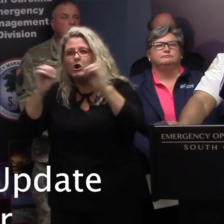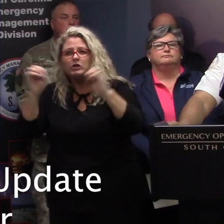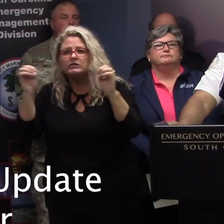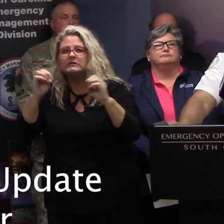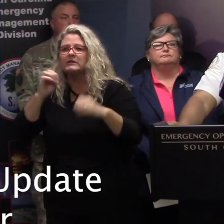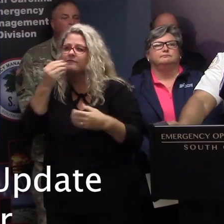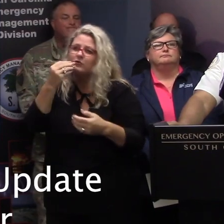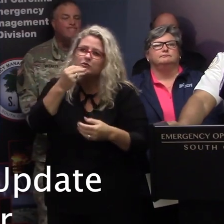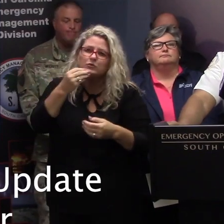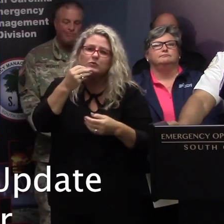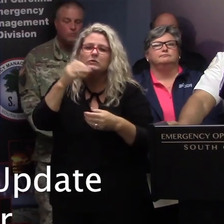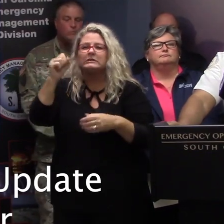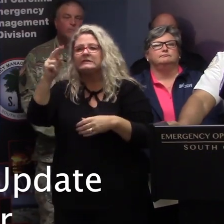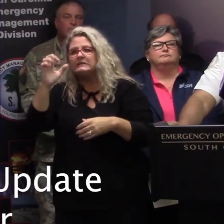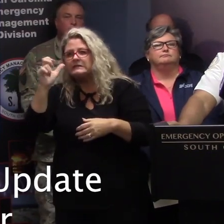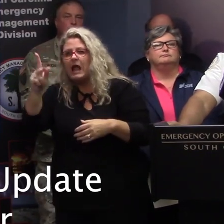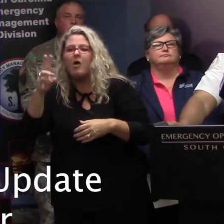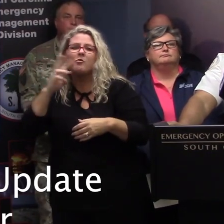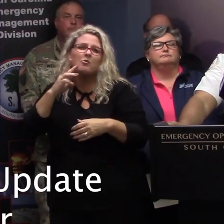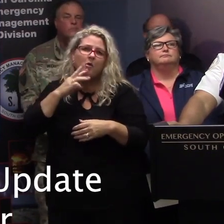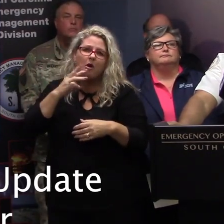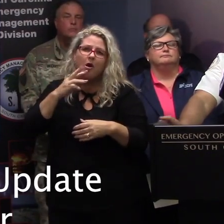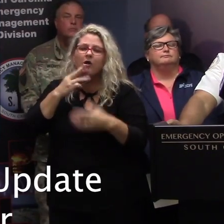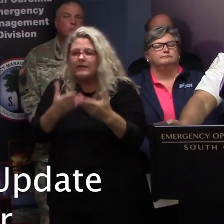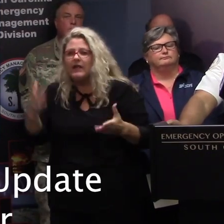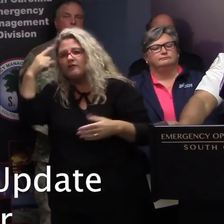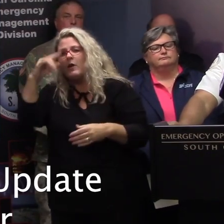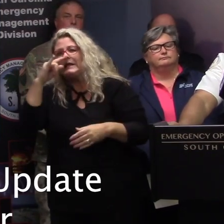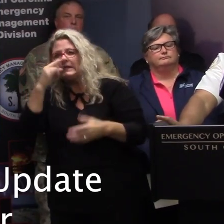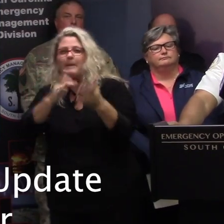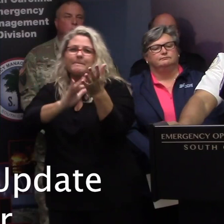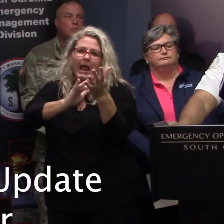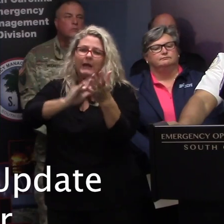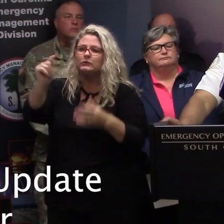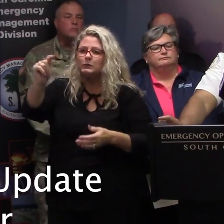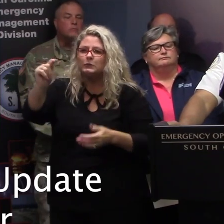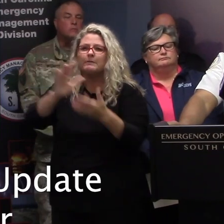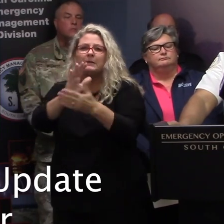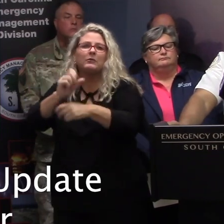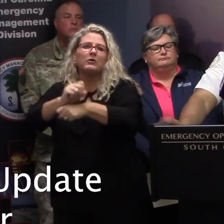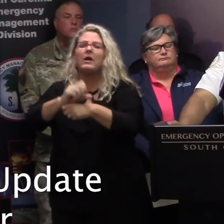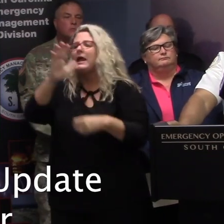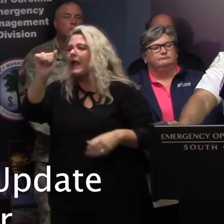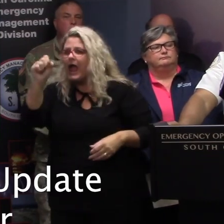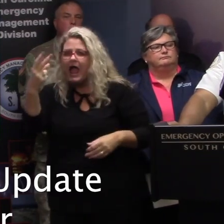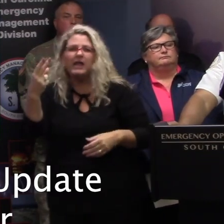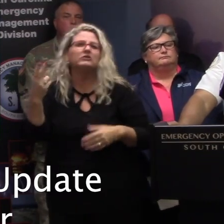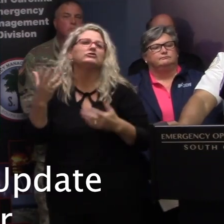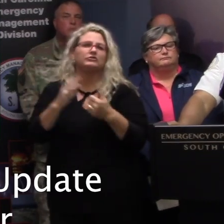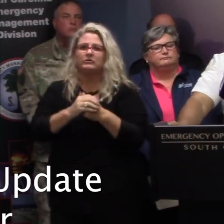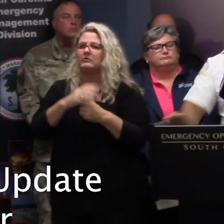includes snacks, food, water, care items for kids, medications, toiletries, extra cash, flashlight,